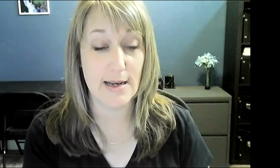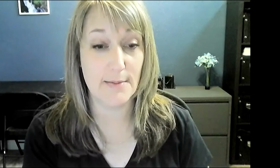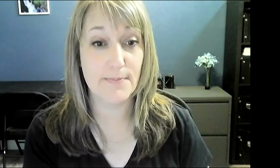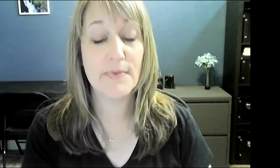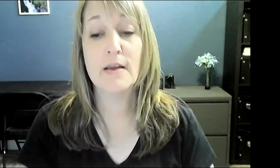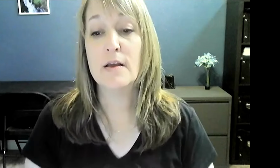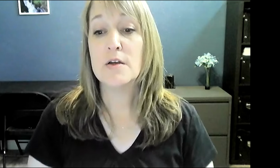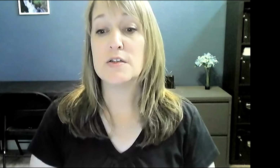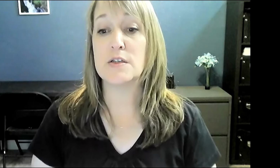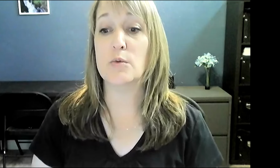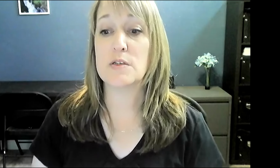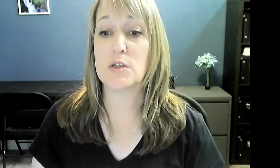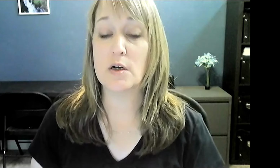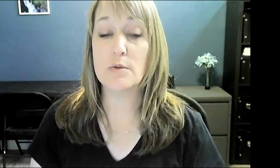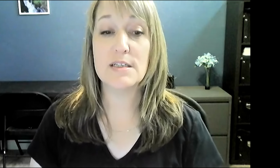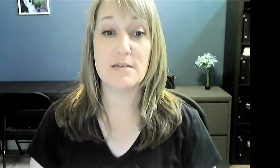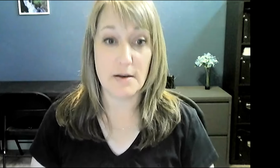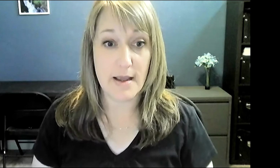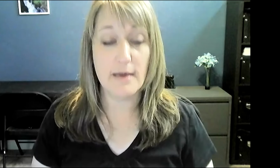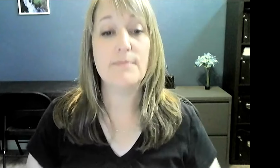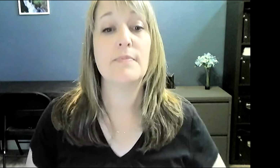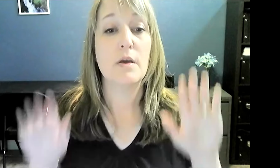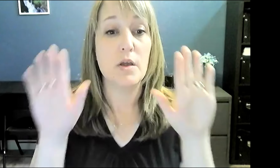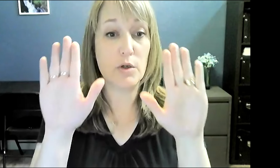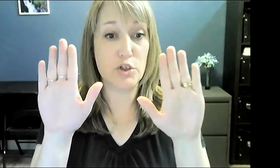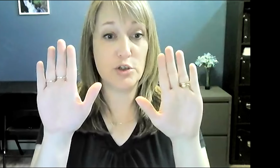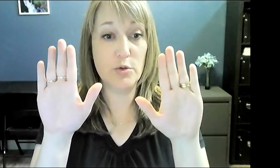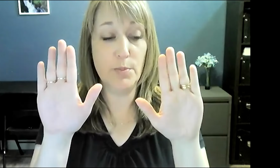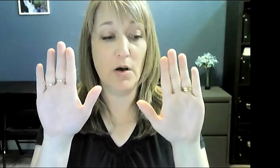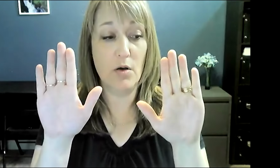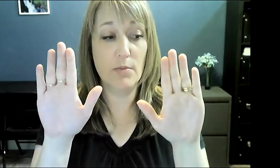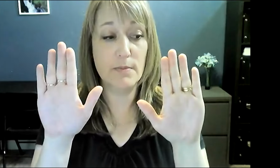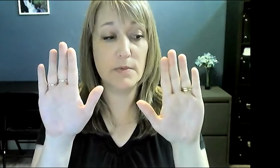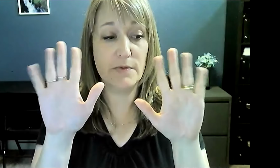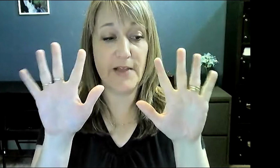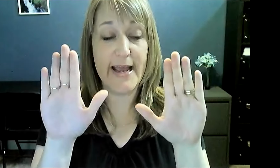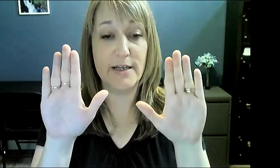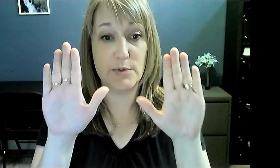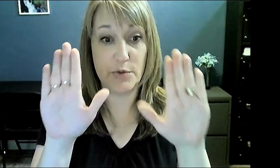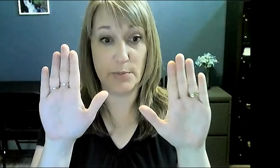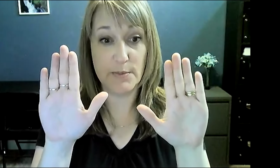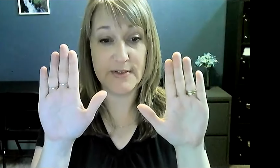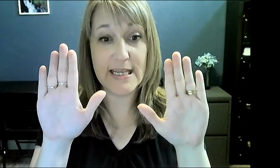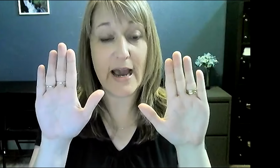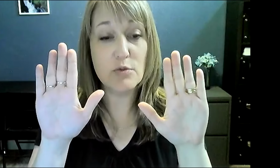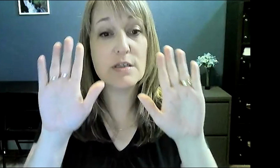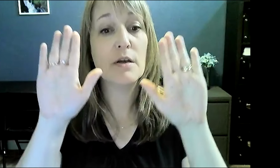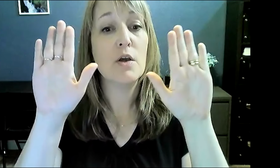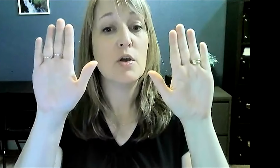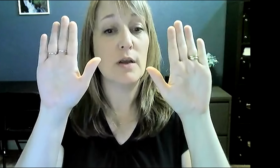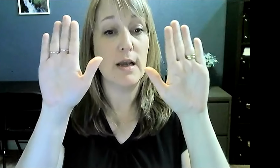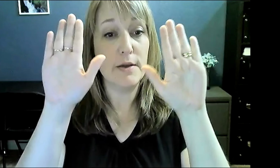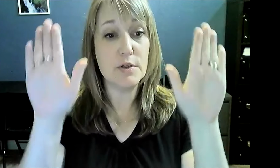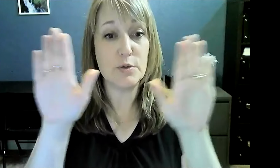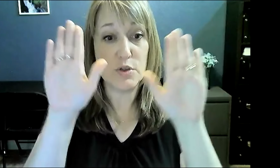them. So we'll start with Sunday. You want two flat hand shapes with your palms facing out. You can either do two